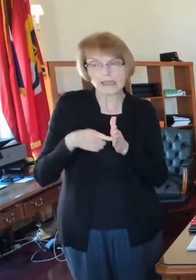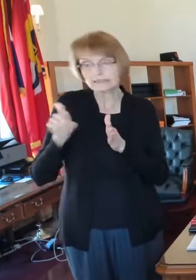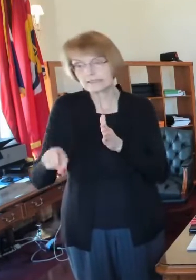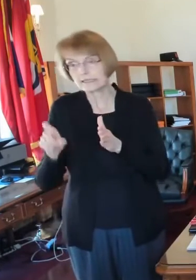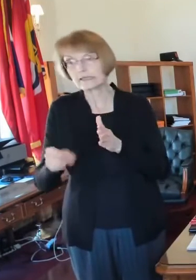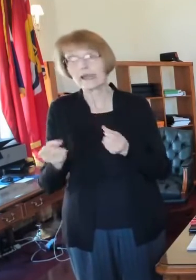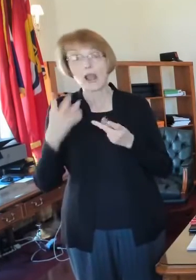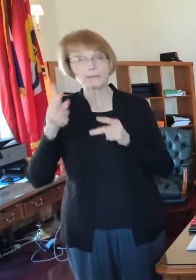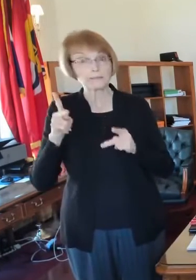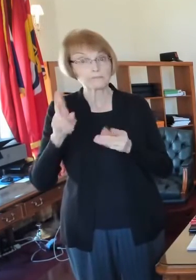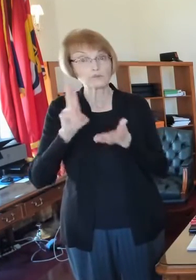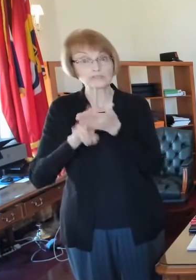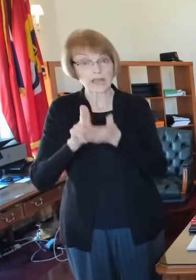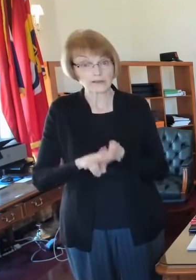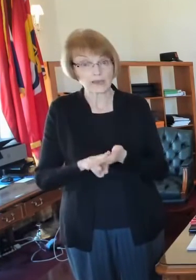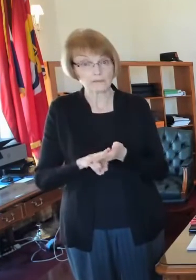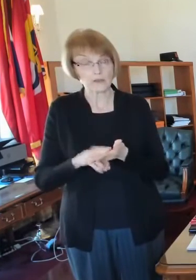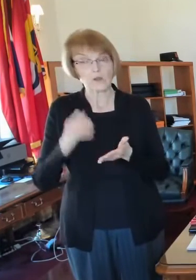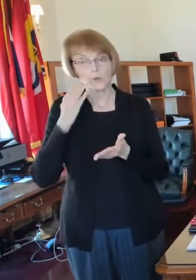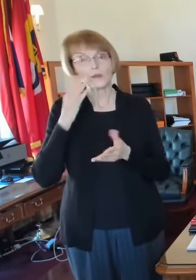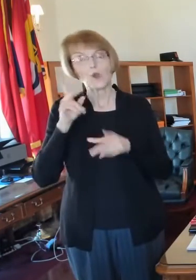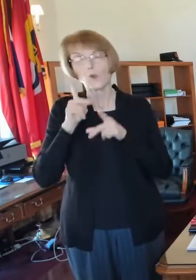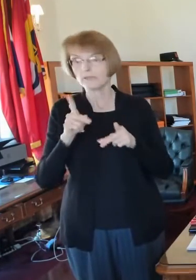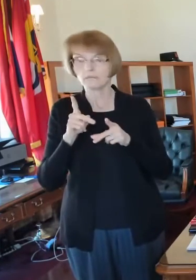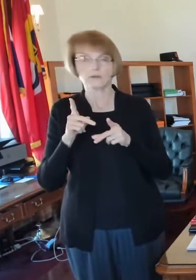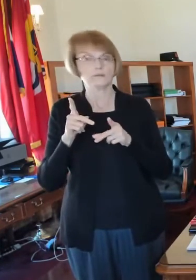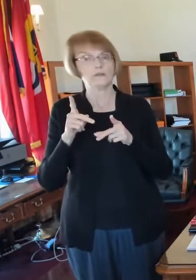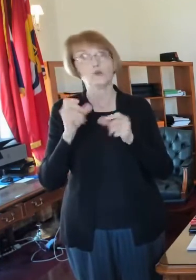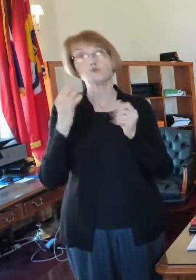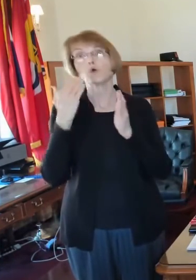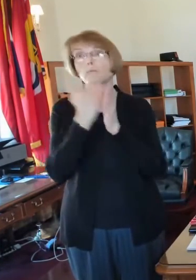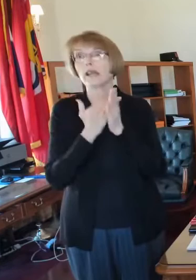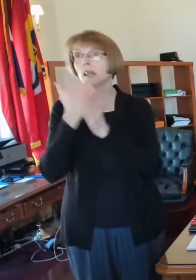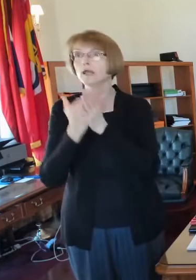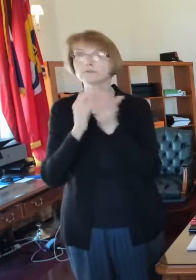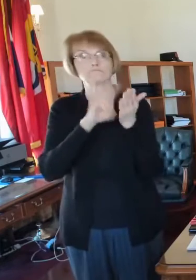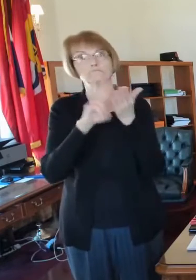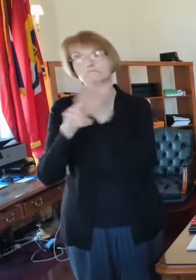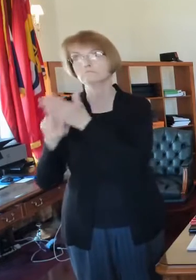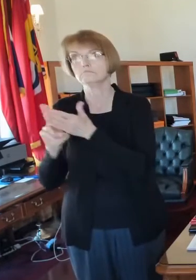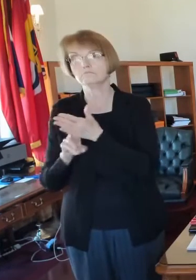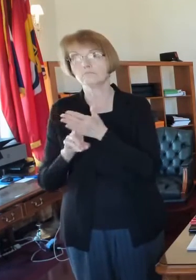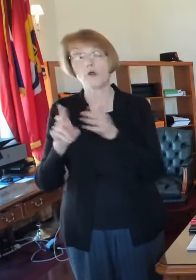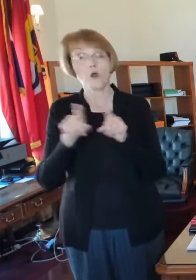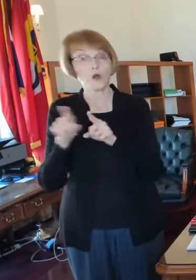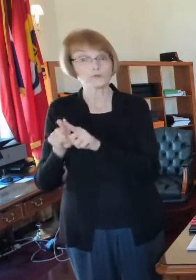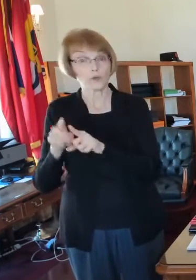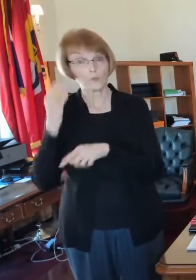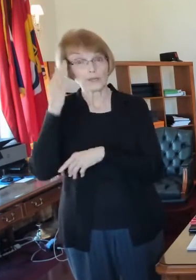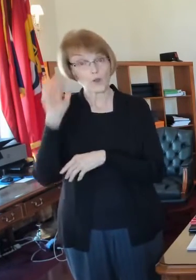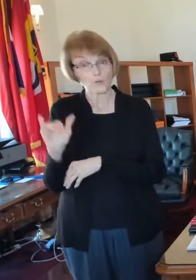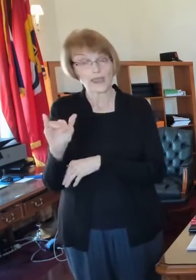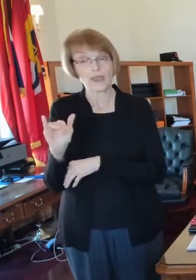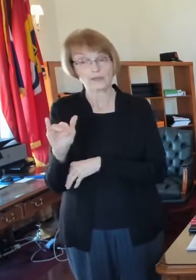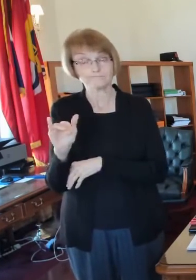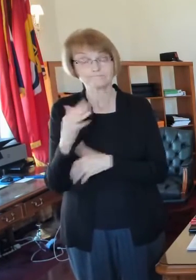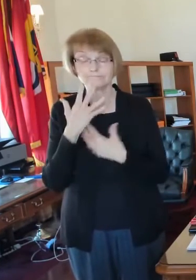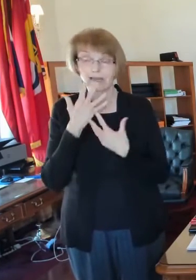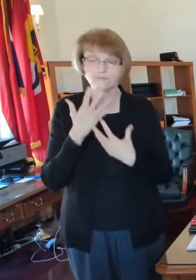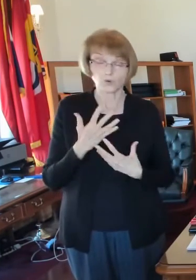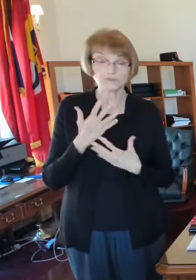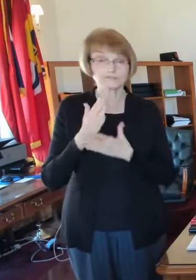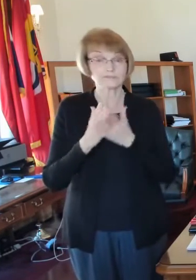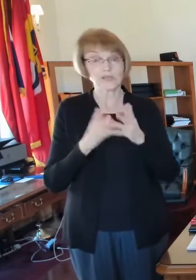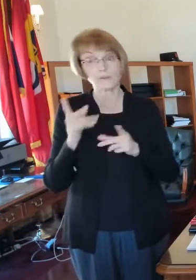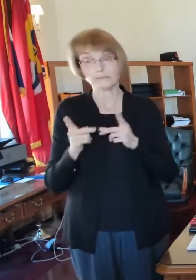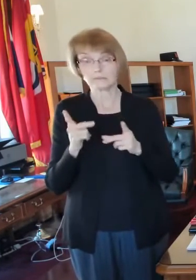up. We know that people are signed up on so many lists, and the other thing that we know is that, unfortunately, some